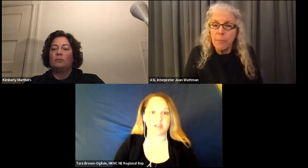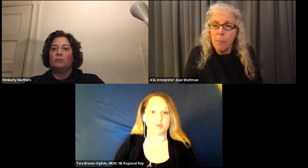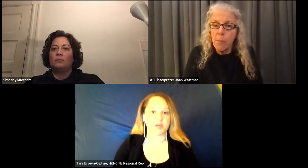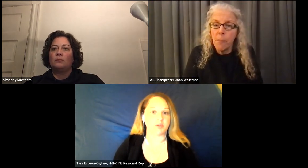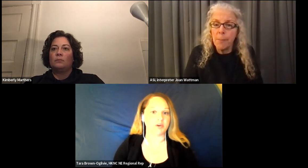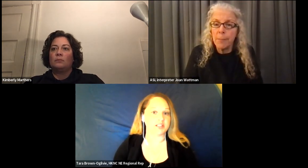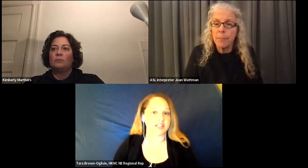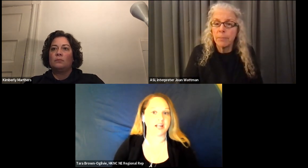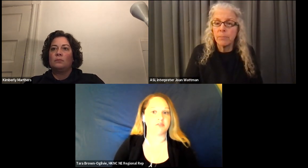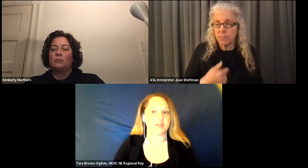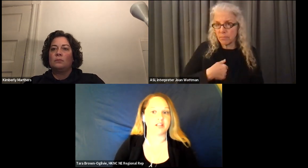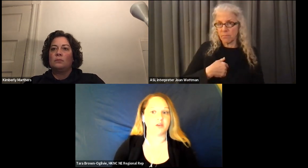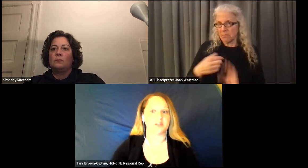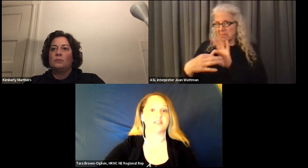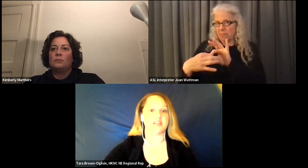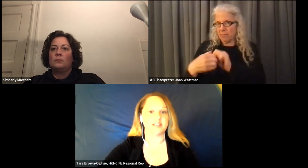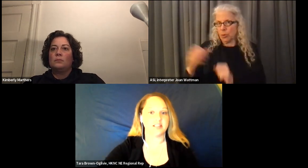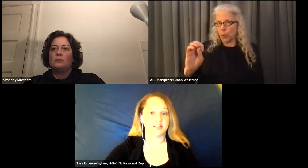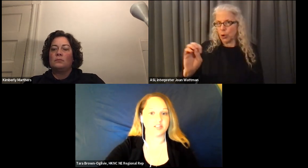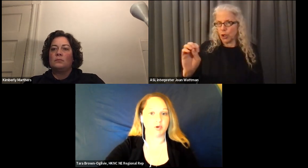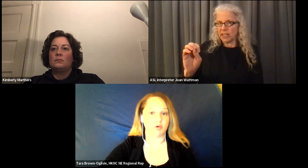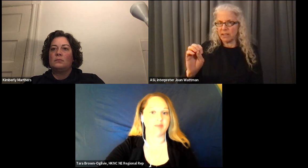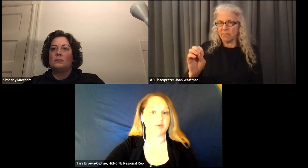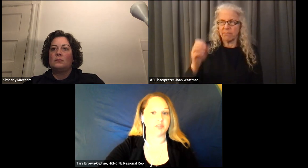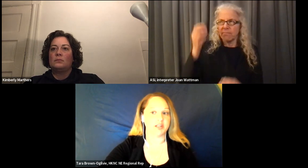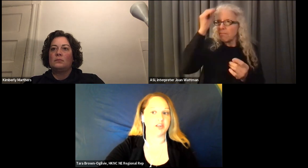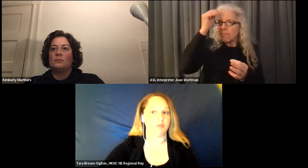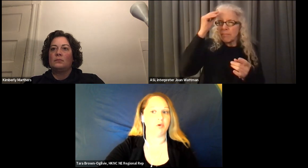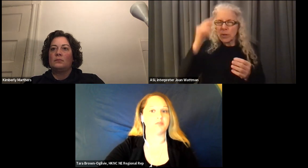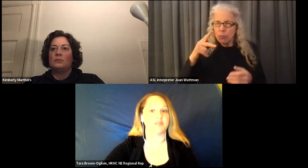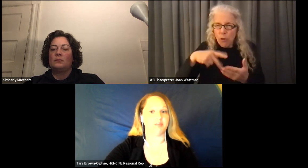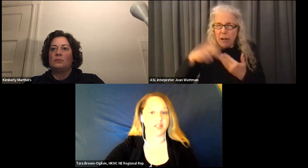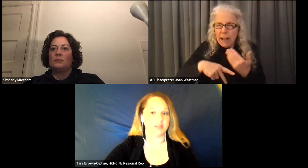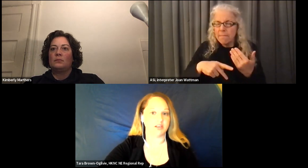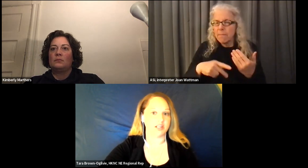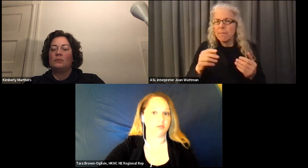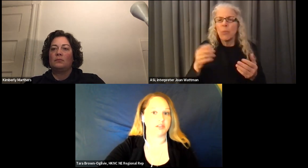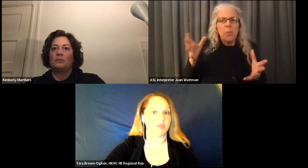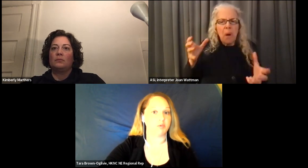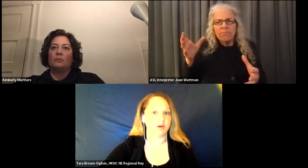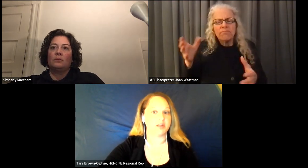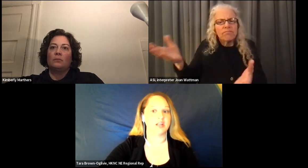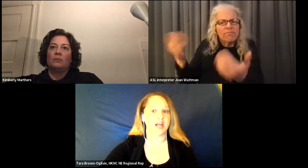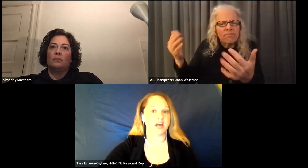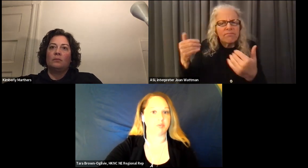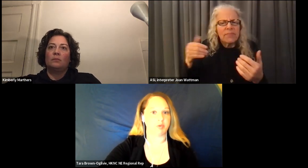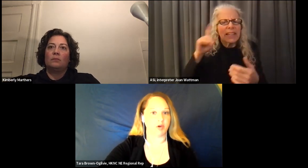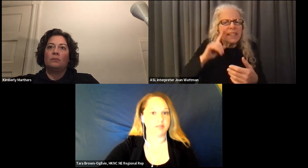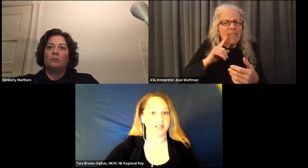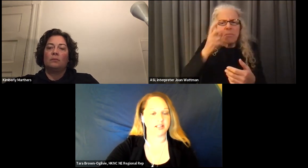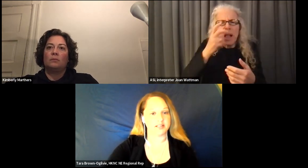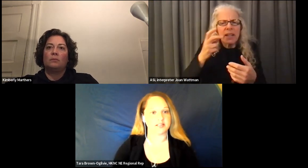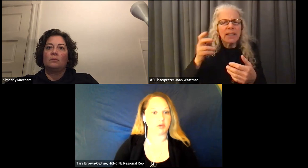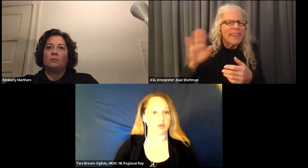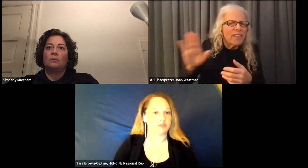So I've been working with Ernest to kind of feel out this idea and this program, and we do want to hear more from the deafblind community and what they would want out of a